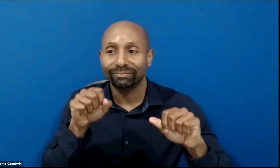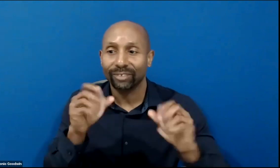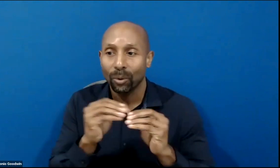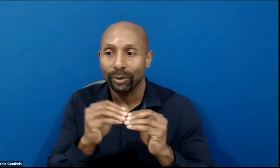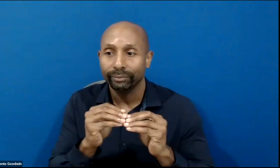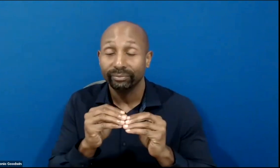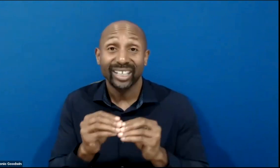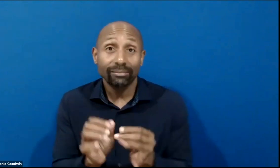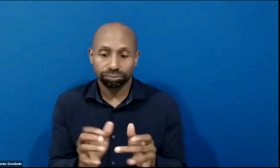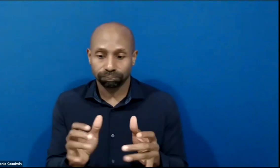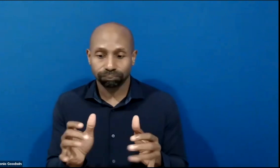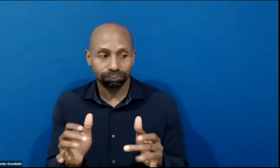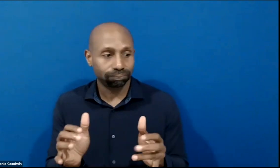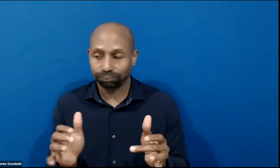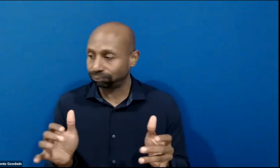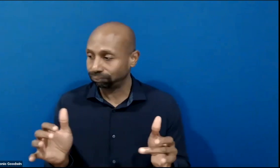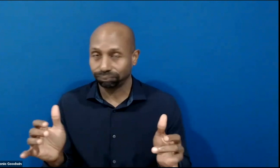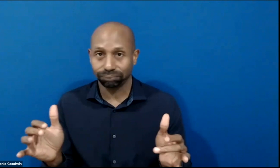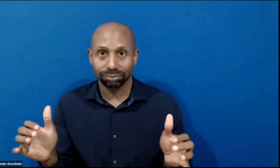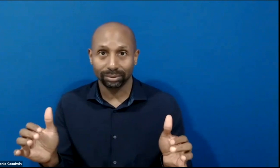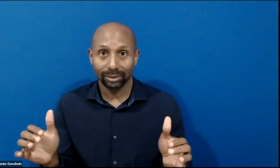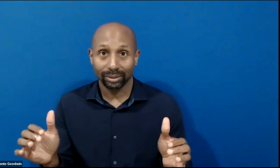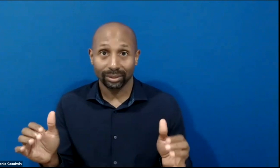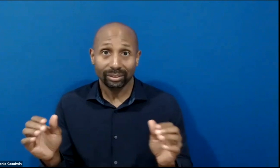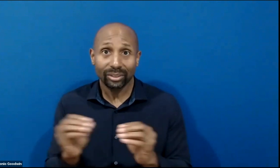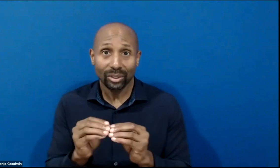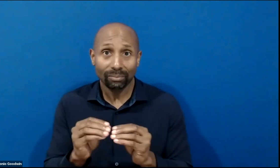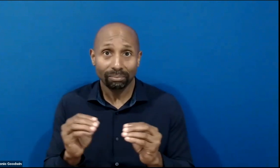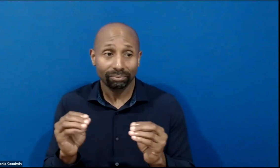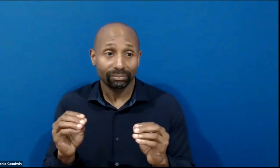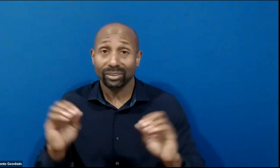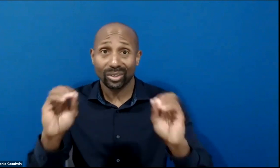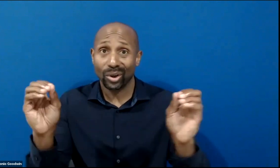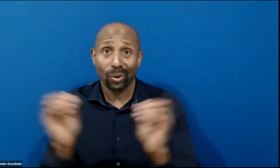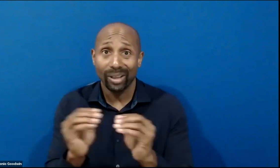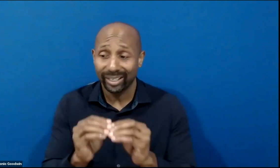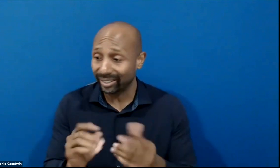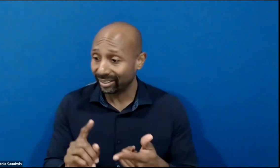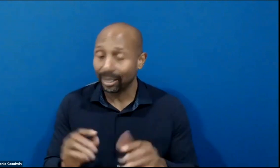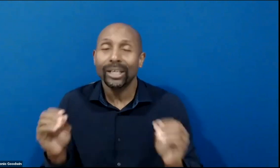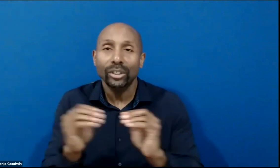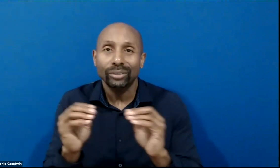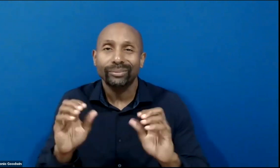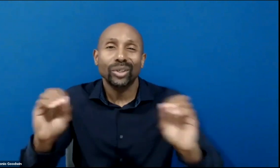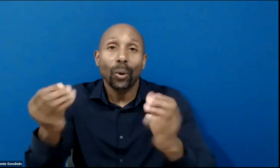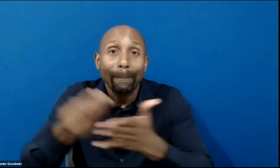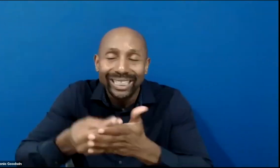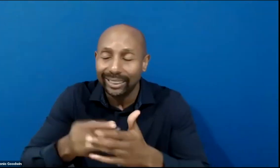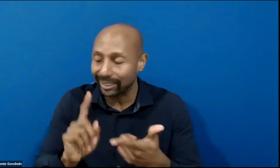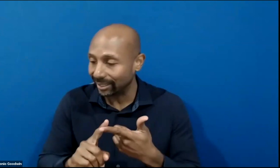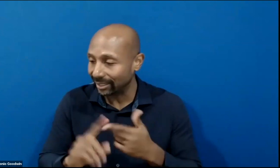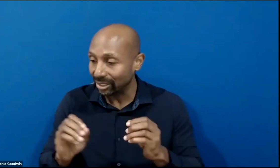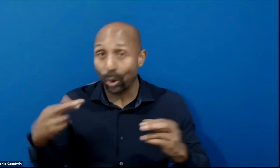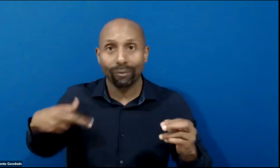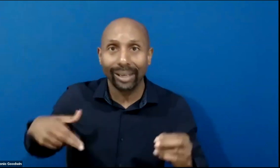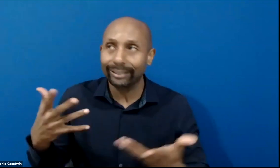money. It grew with no religion. It grew with no social differences. Ciclovía was from